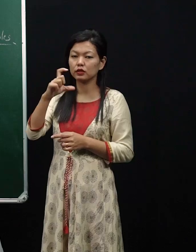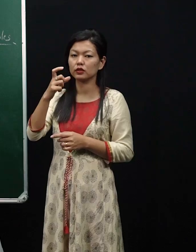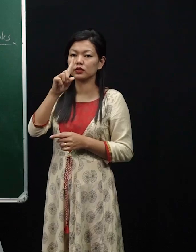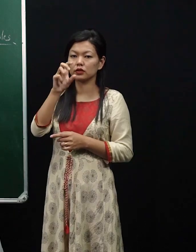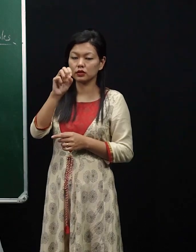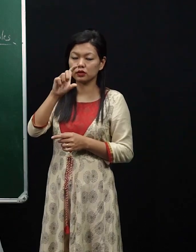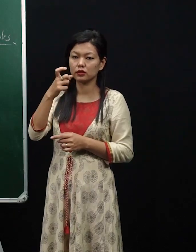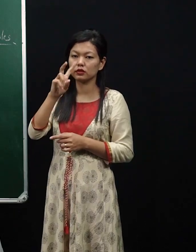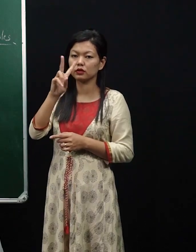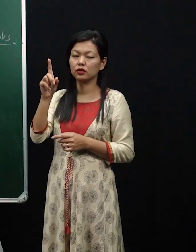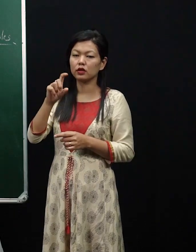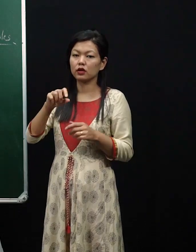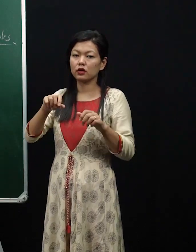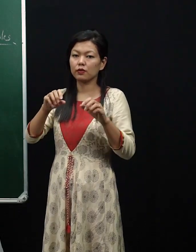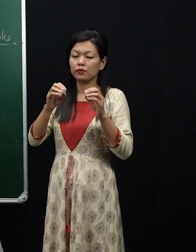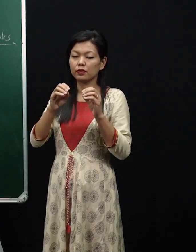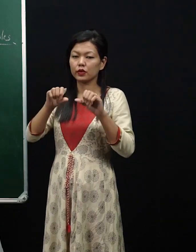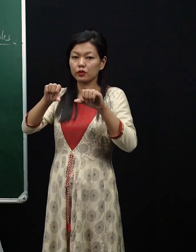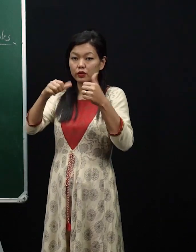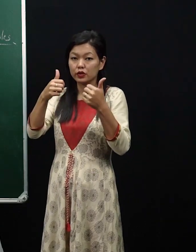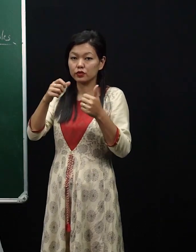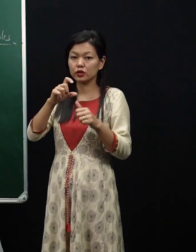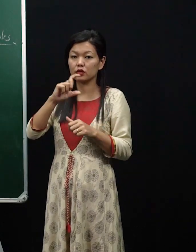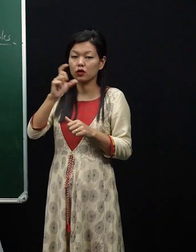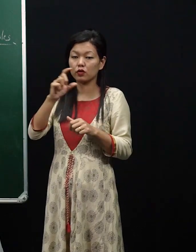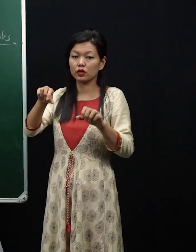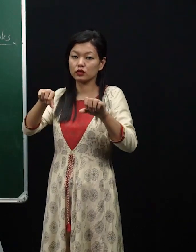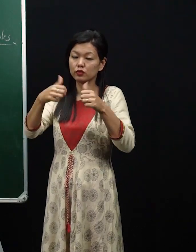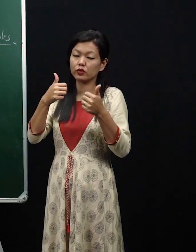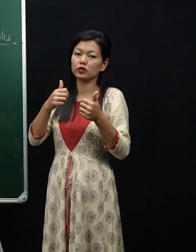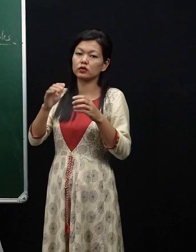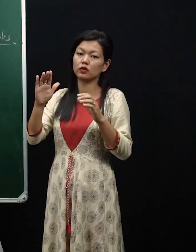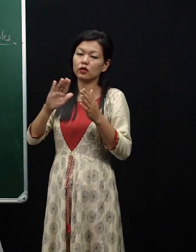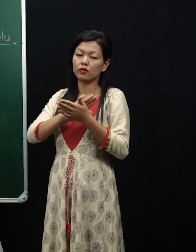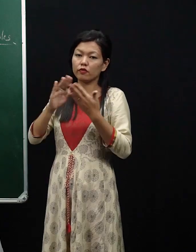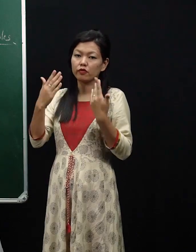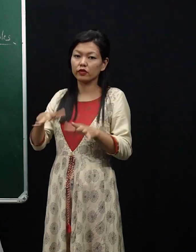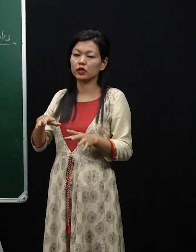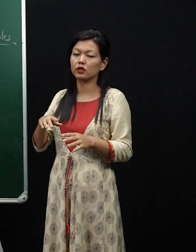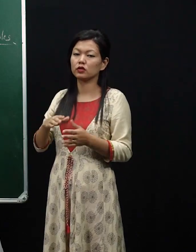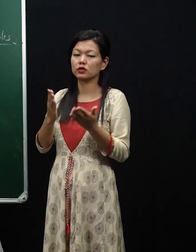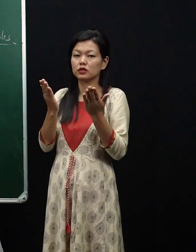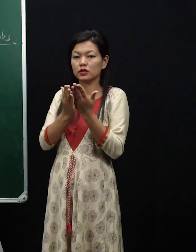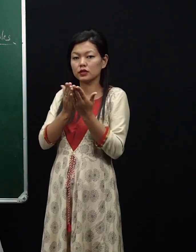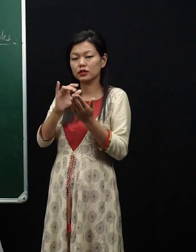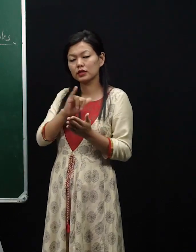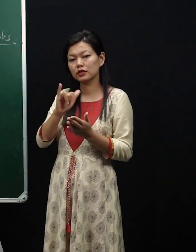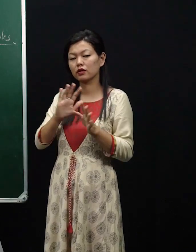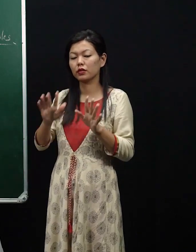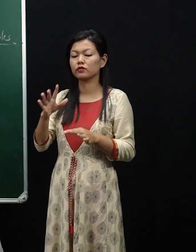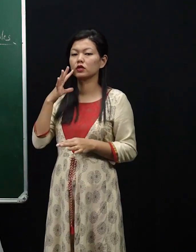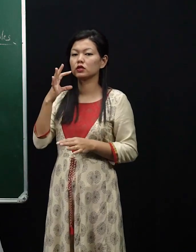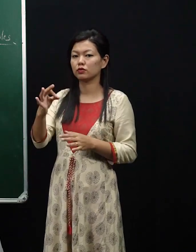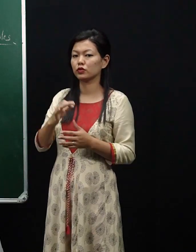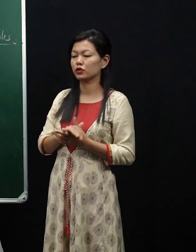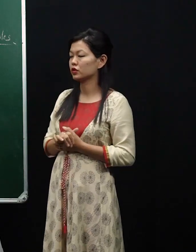atoms, these are the smallest particle, okay, which is not divisible, which